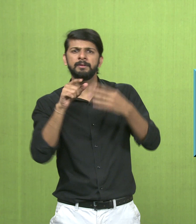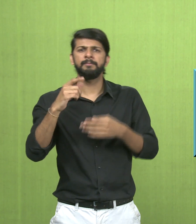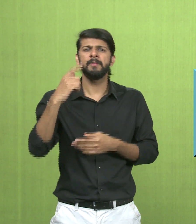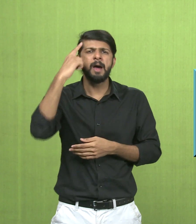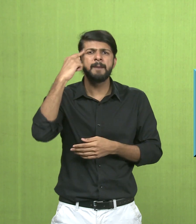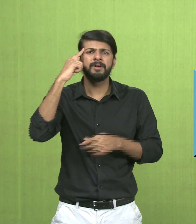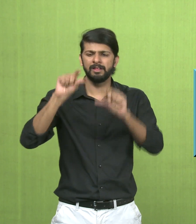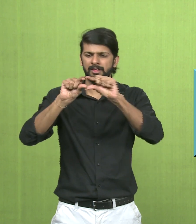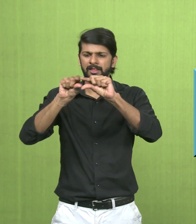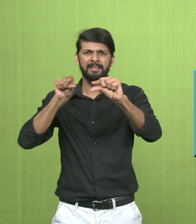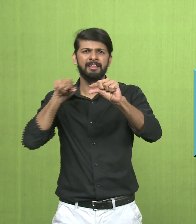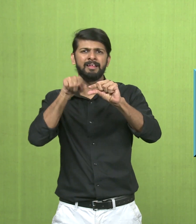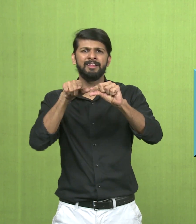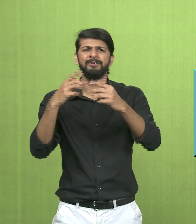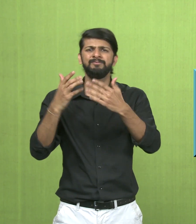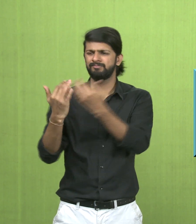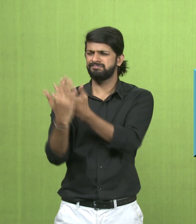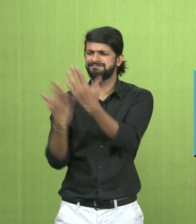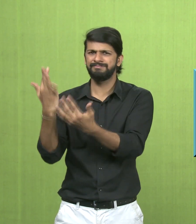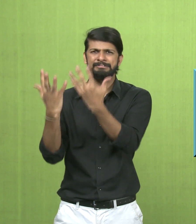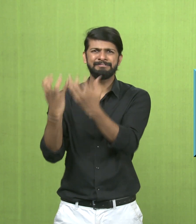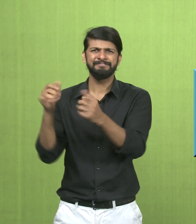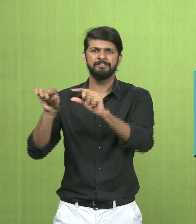And charcoal stick.